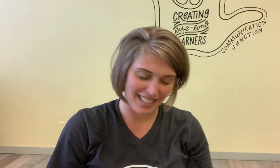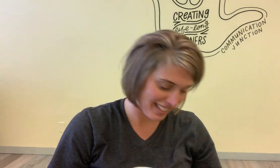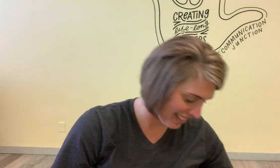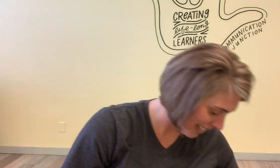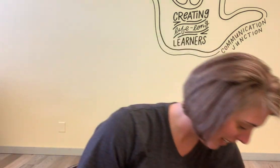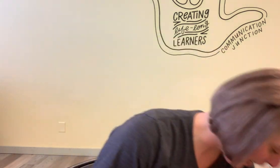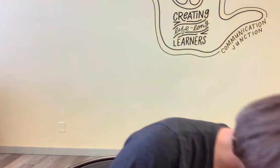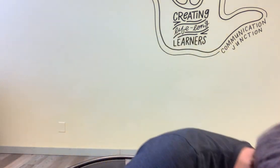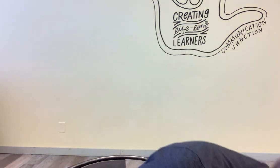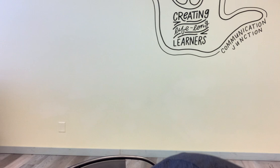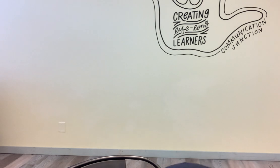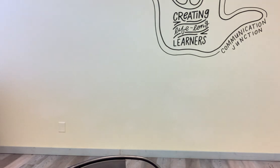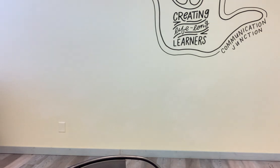friends. All right.